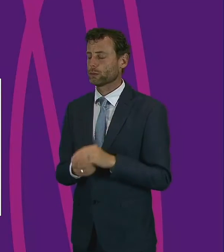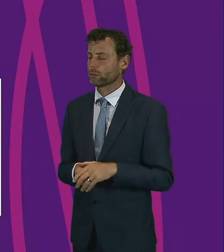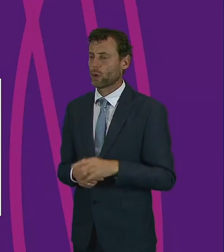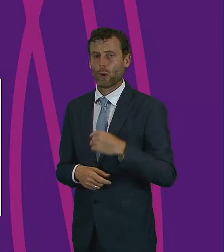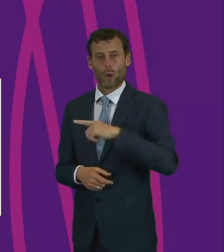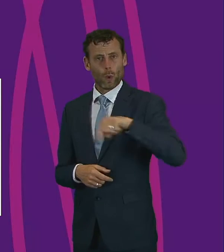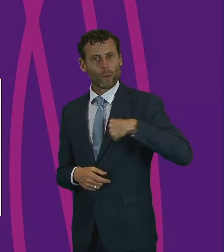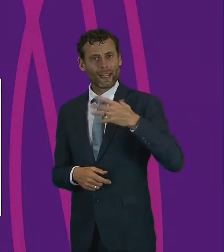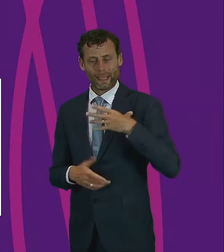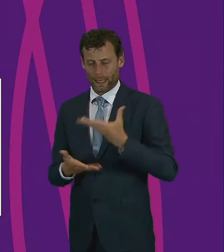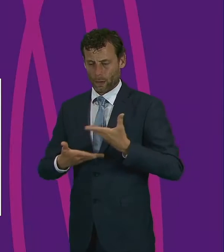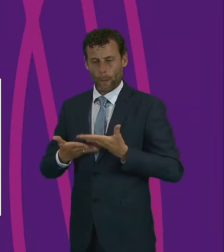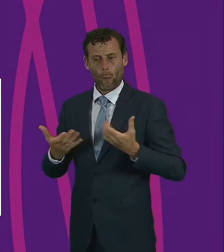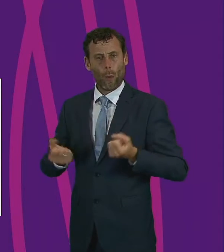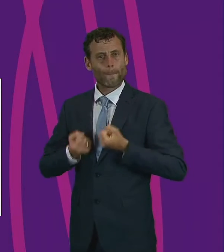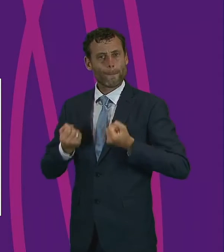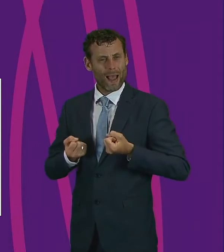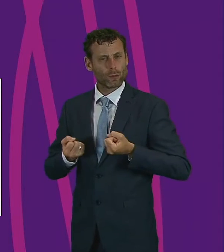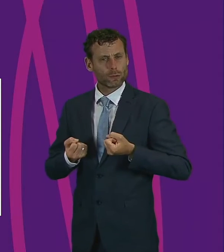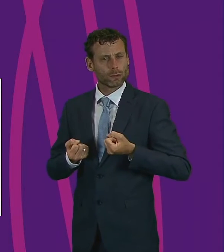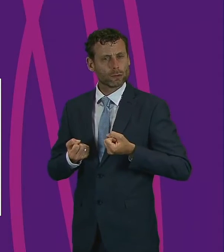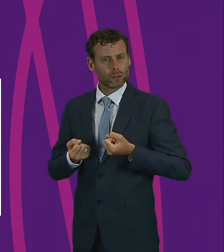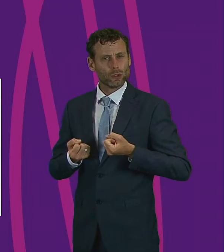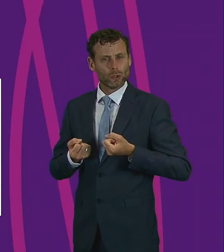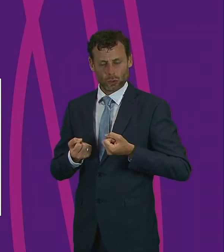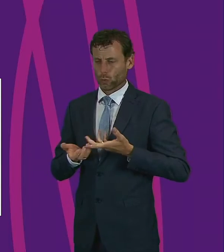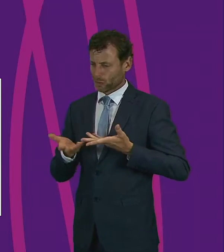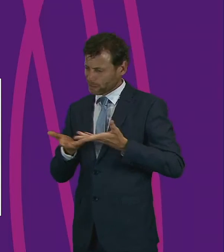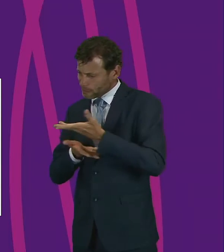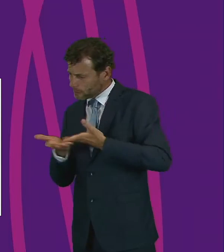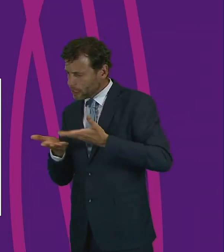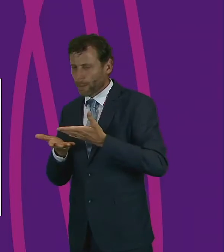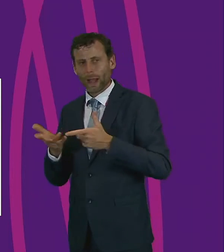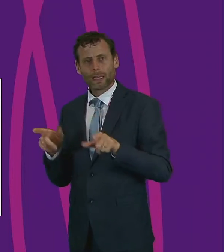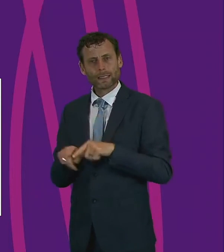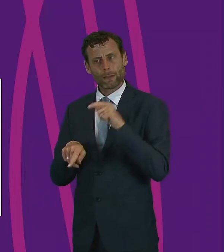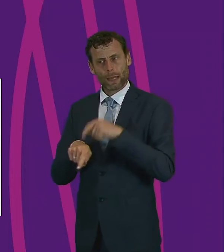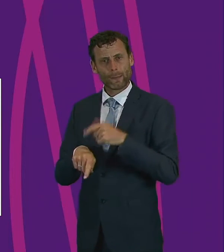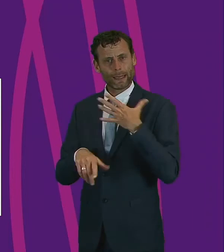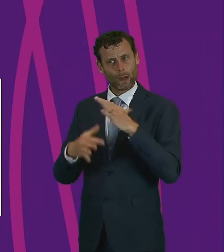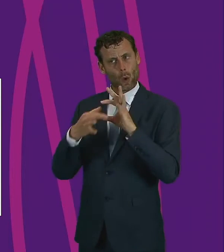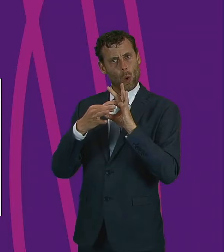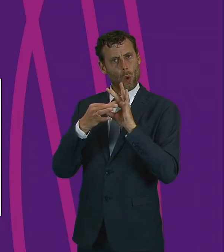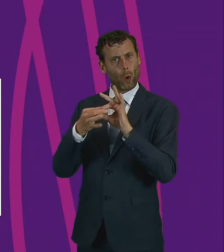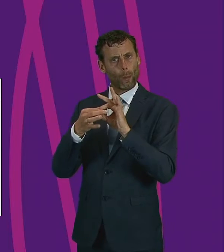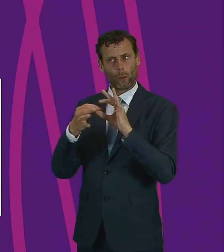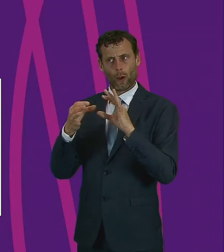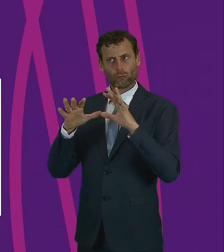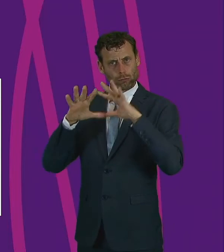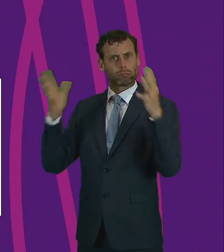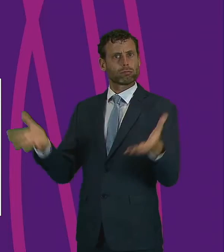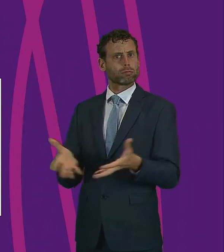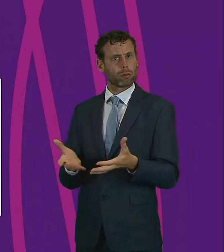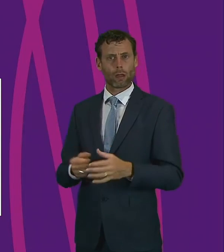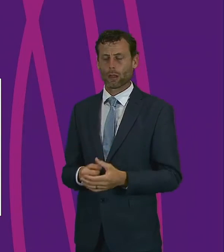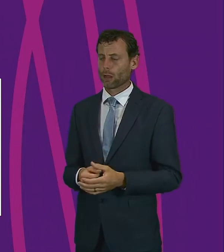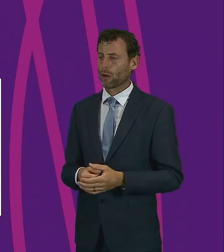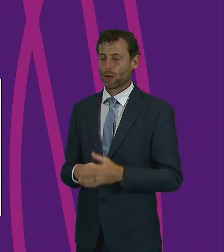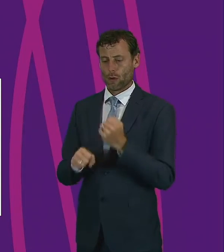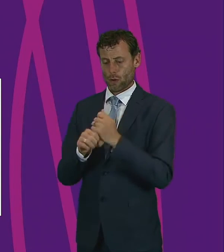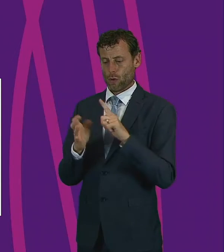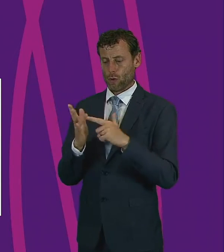more powers to make our discussions. At the same time, we also need cooperation globally. According to Gordon